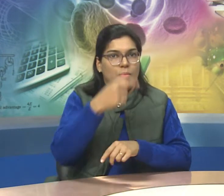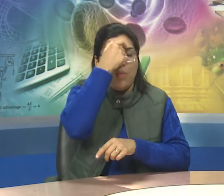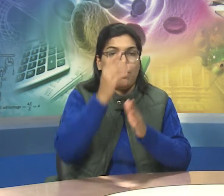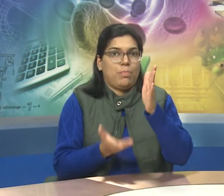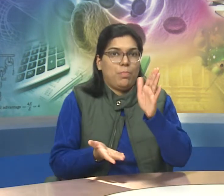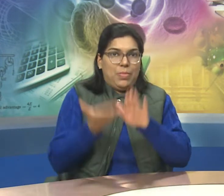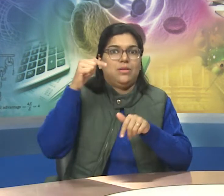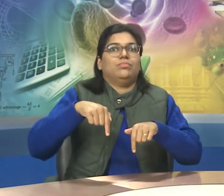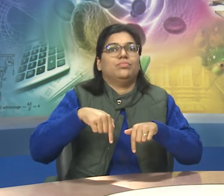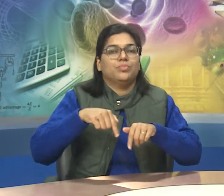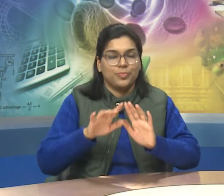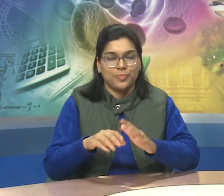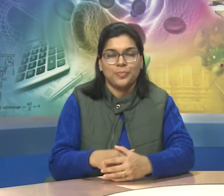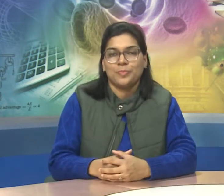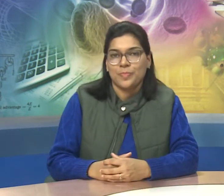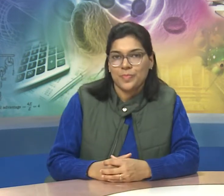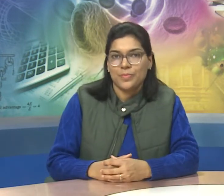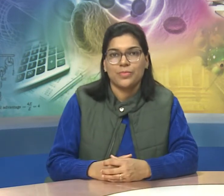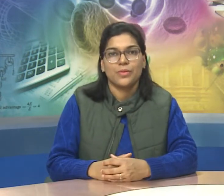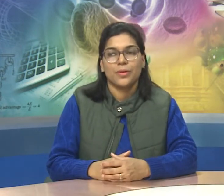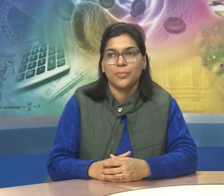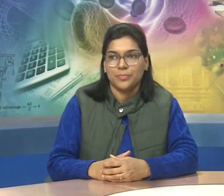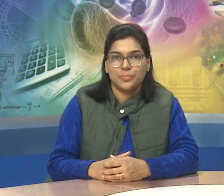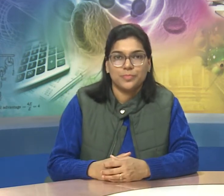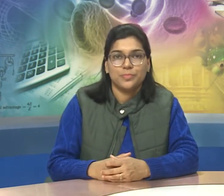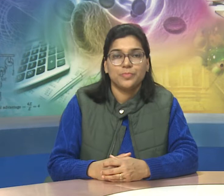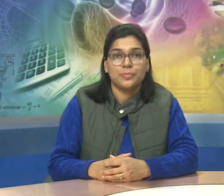All the people around the world want to be on top.